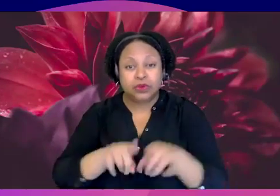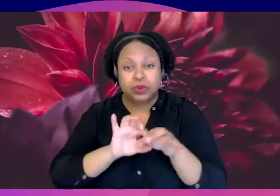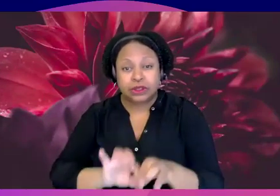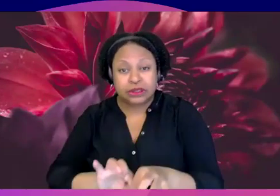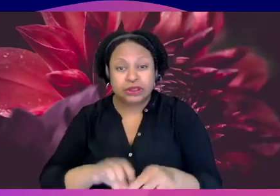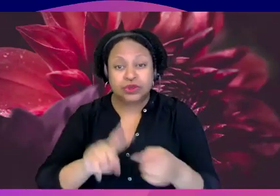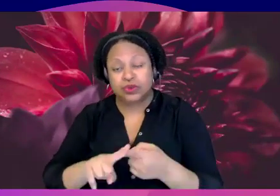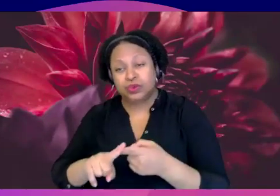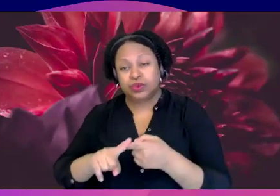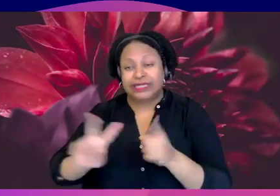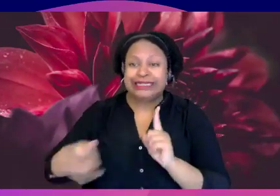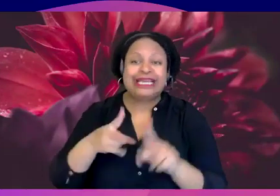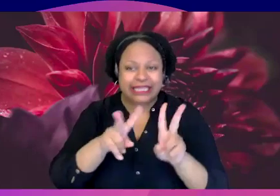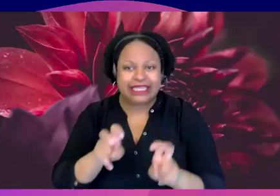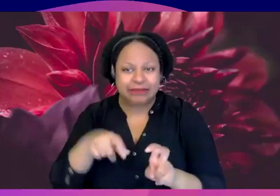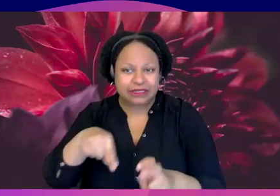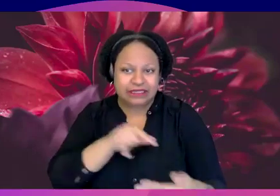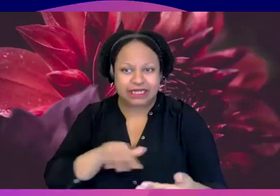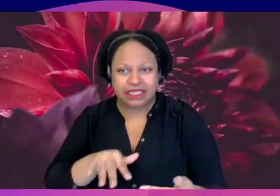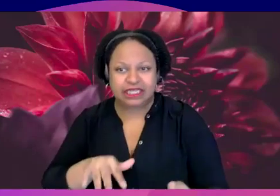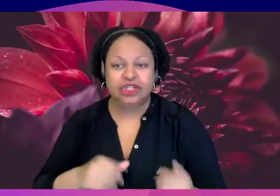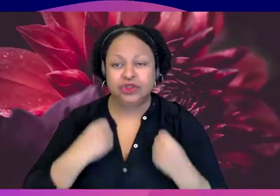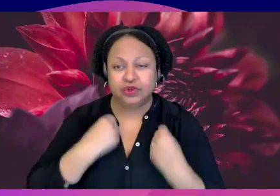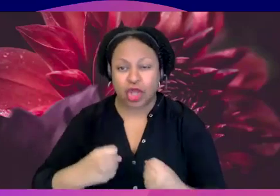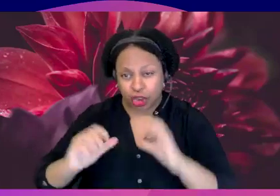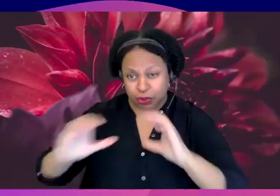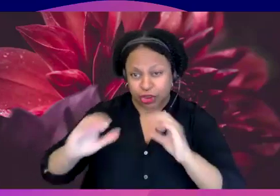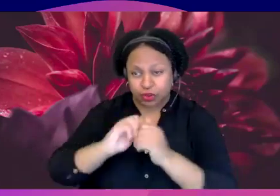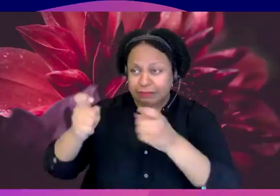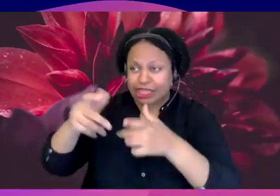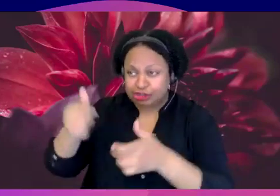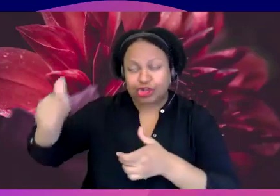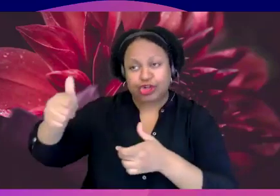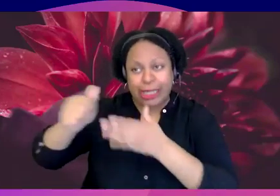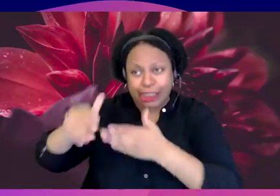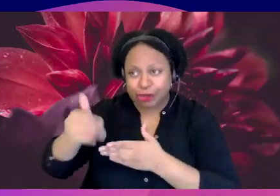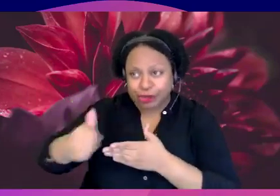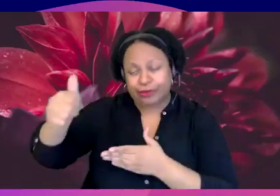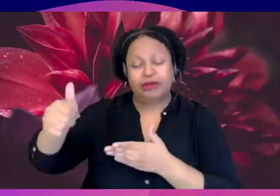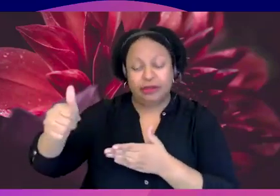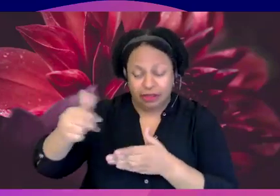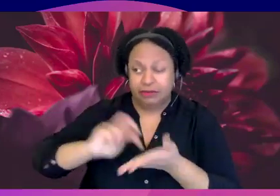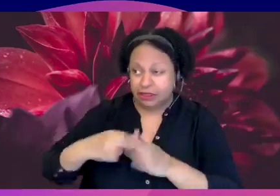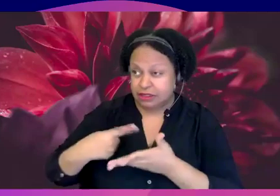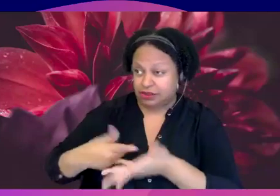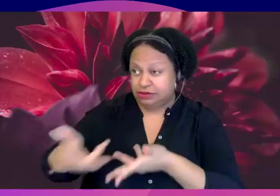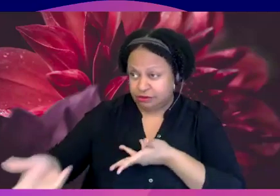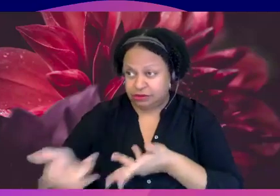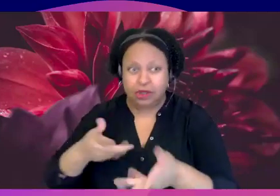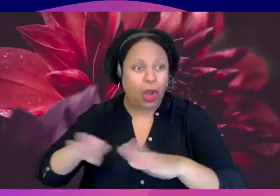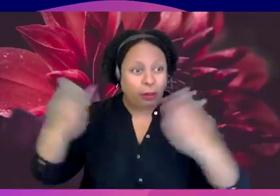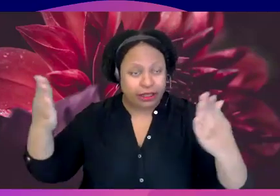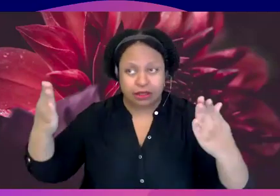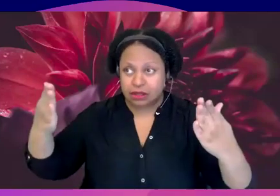for our second theme in our study was like strong communication with management and leadership, where we can have these conversations in the open